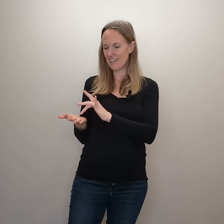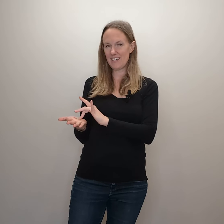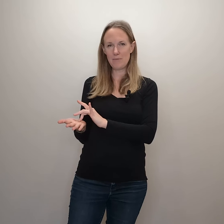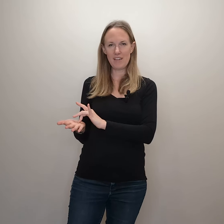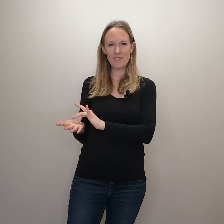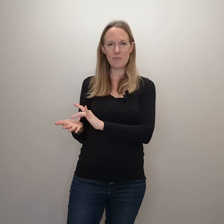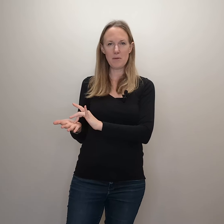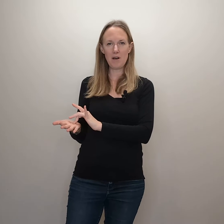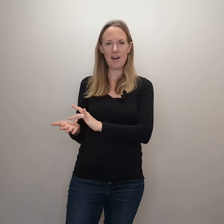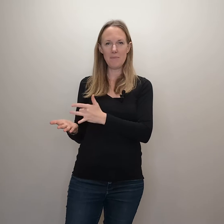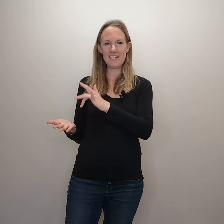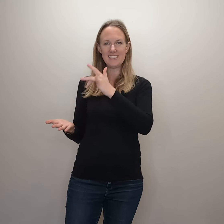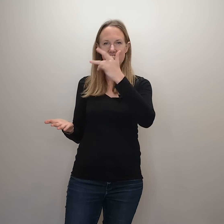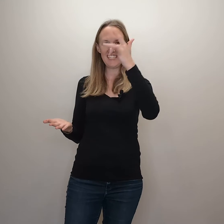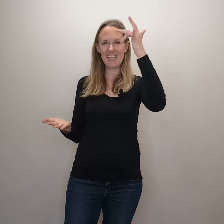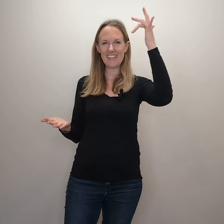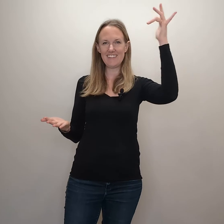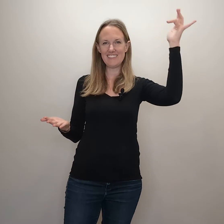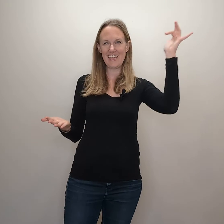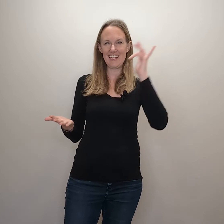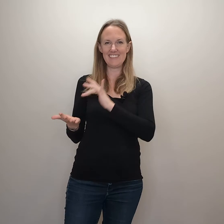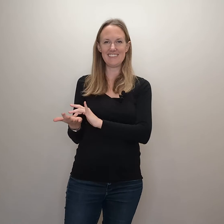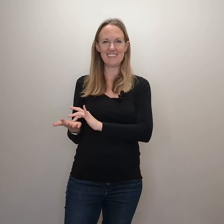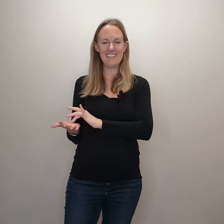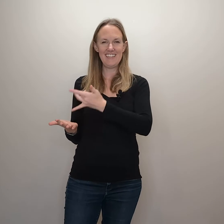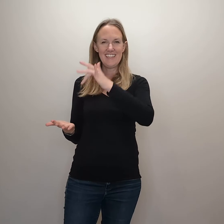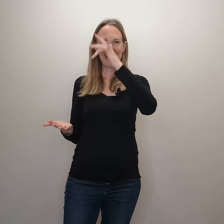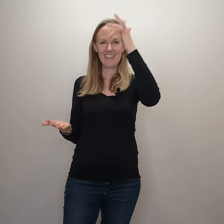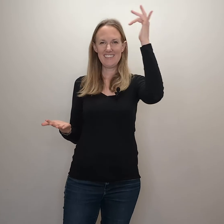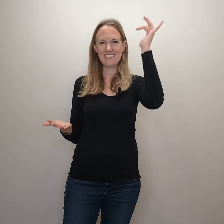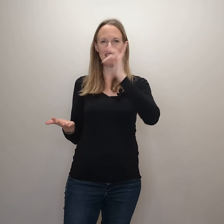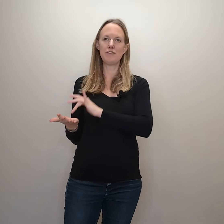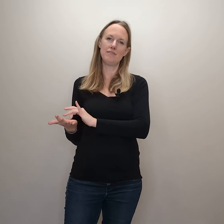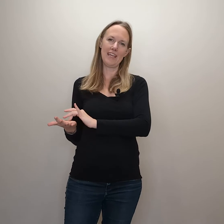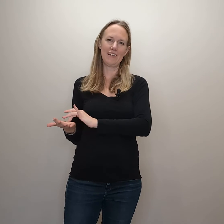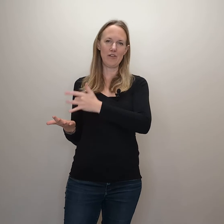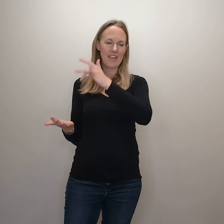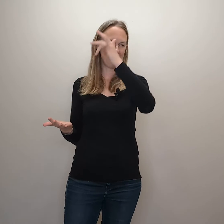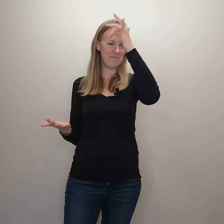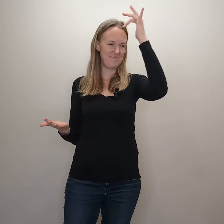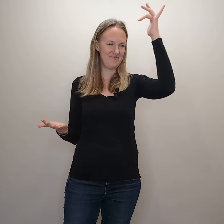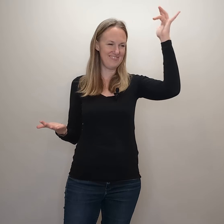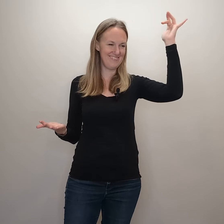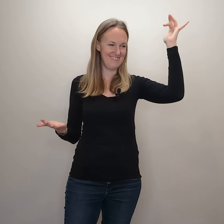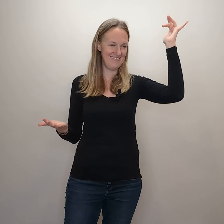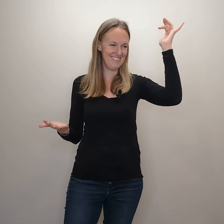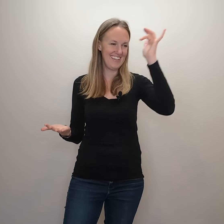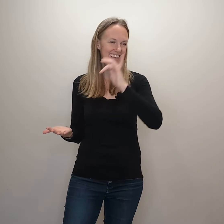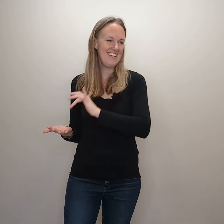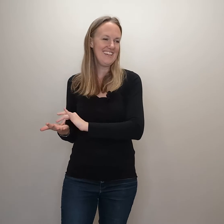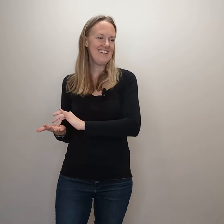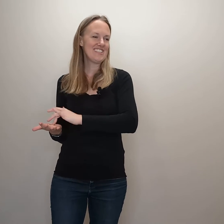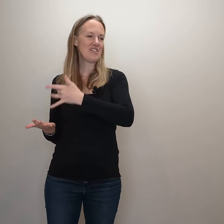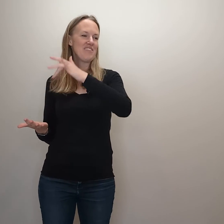finger coming out from your palm, and then shake those hands. Okay, just the hand going up. Show me